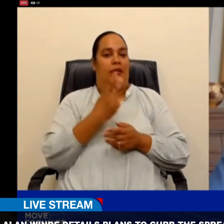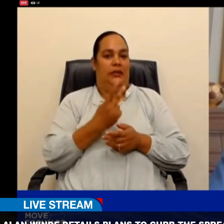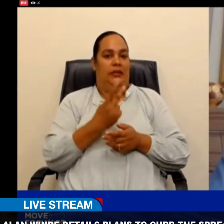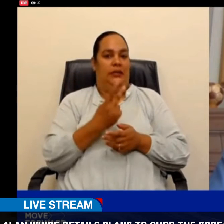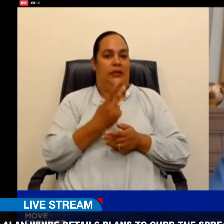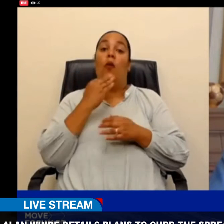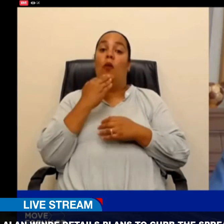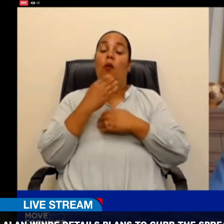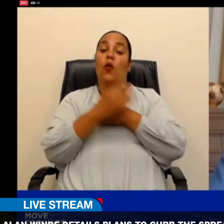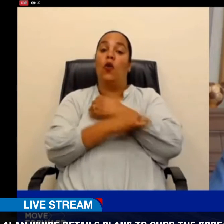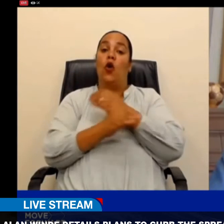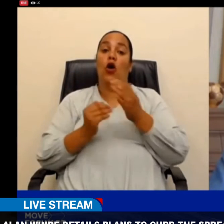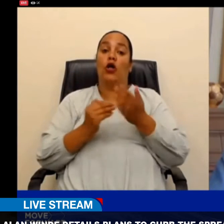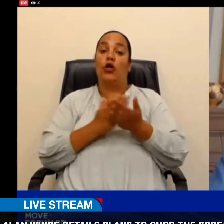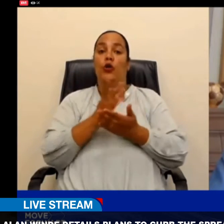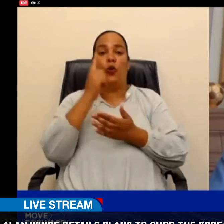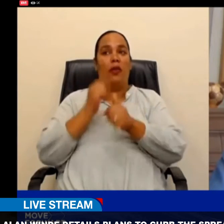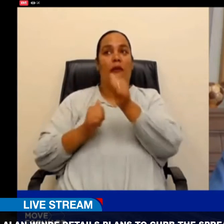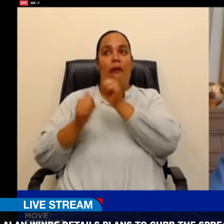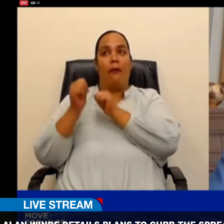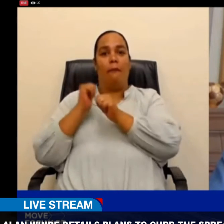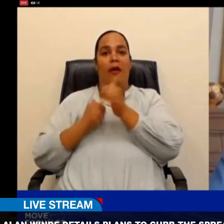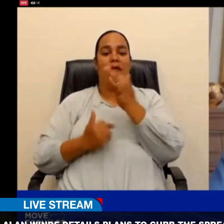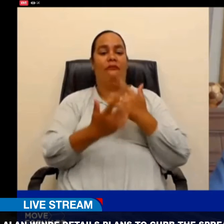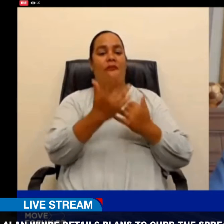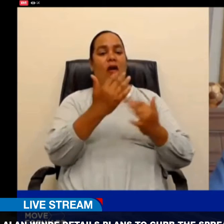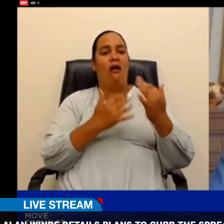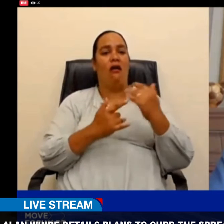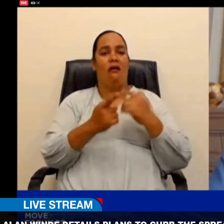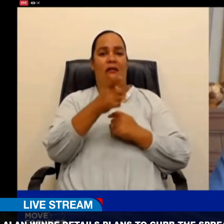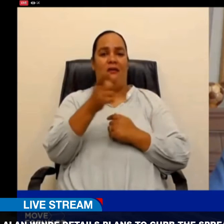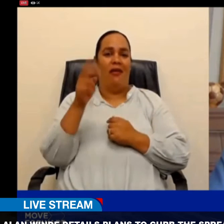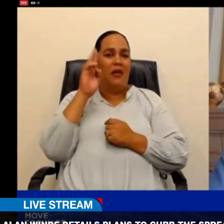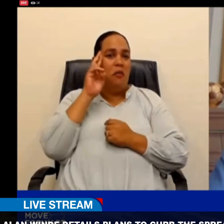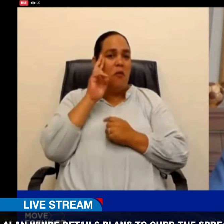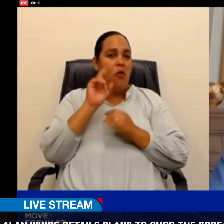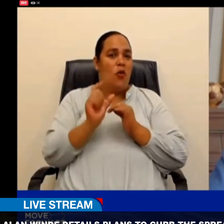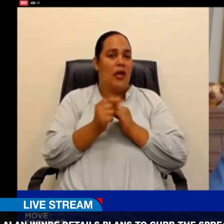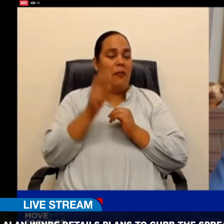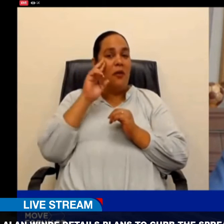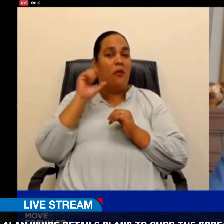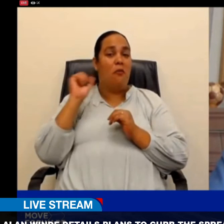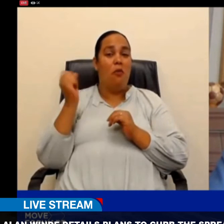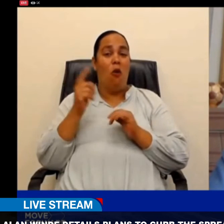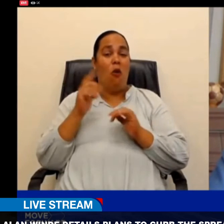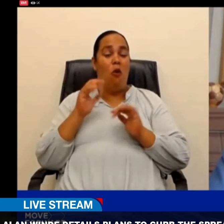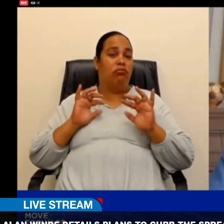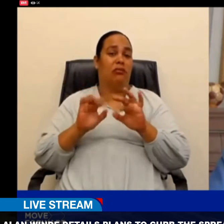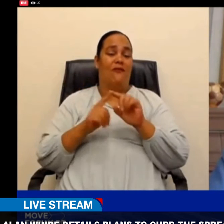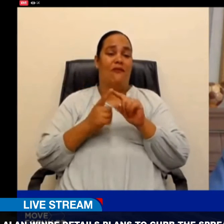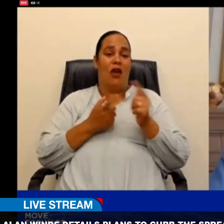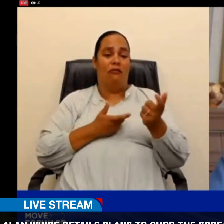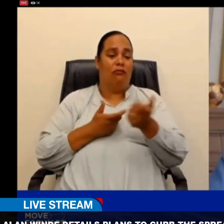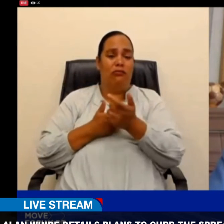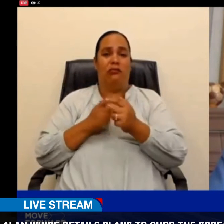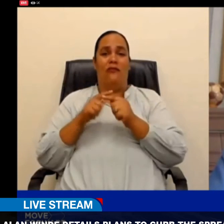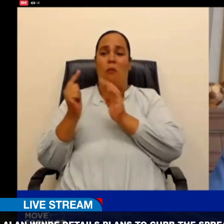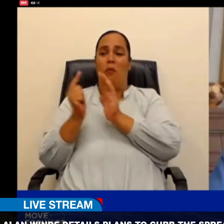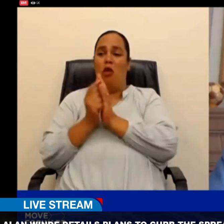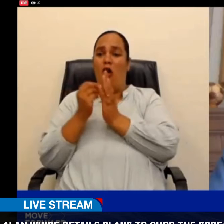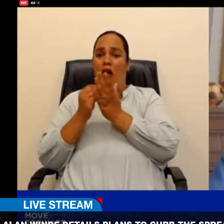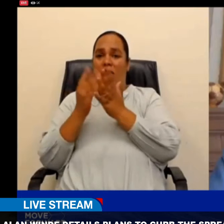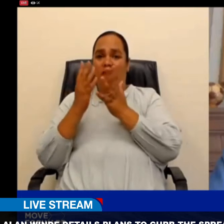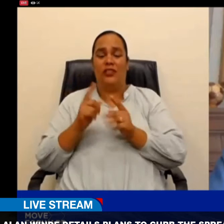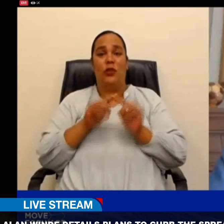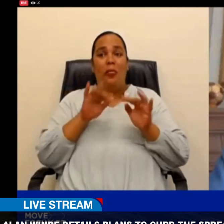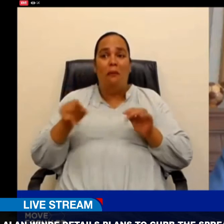route, think back to the fires of the garden route, and think back of how everyone zoomed in, from firefighters to law enforcement to